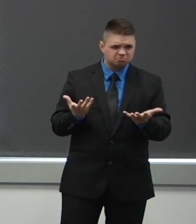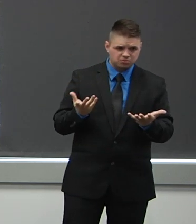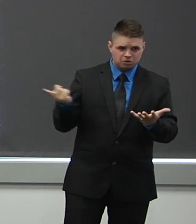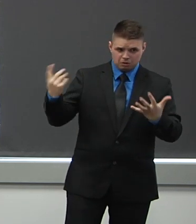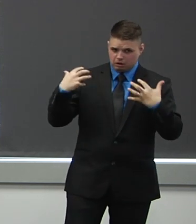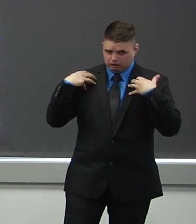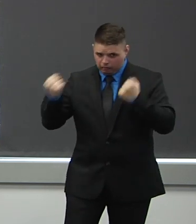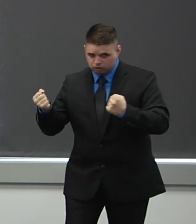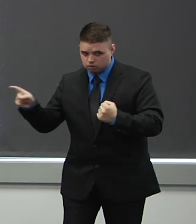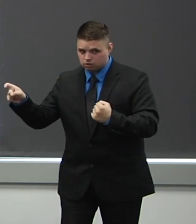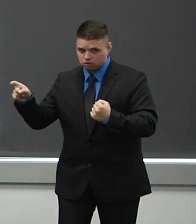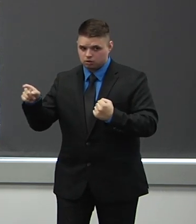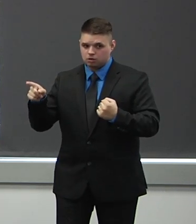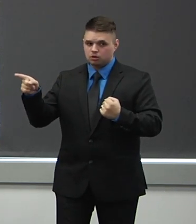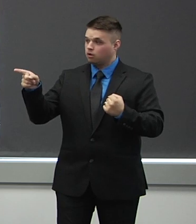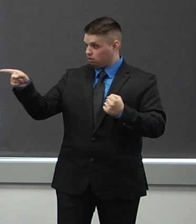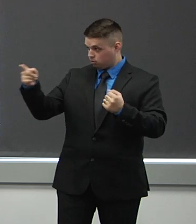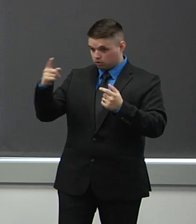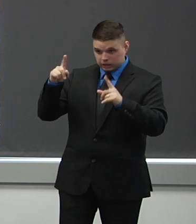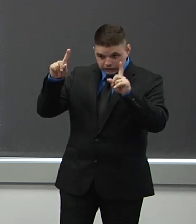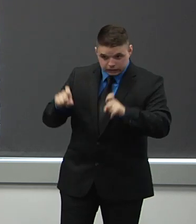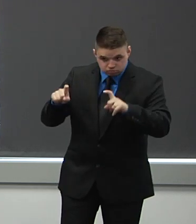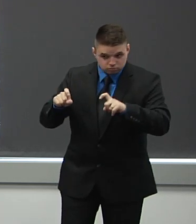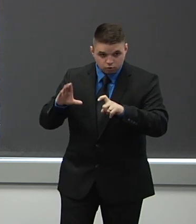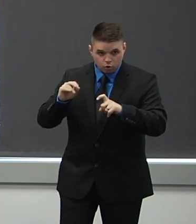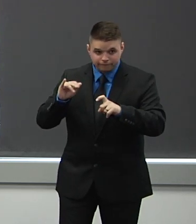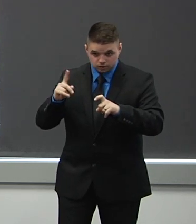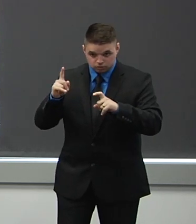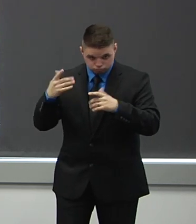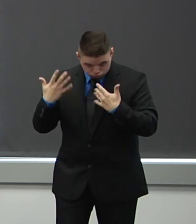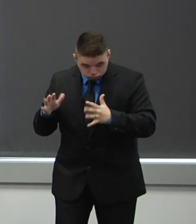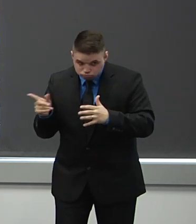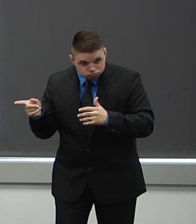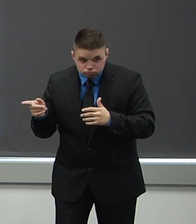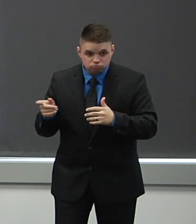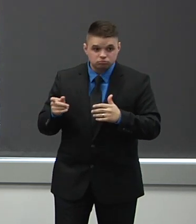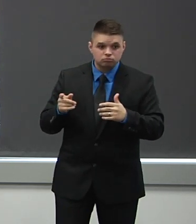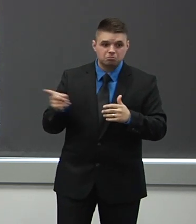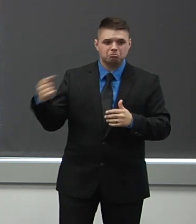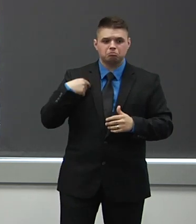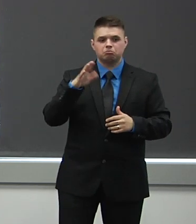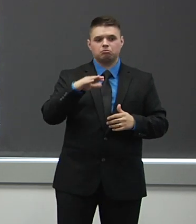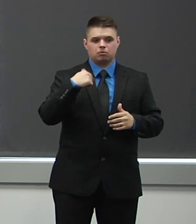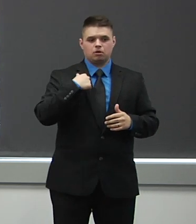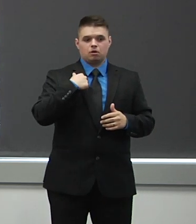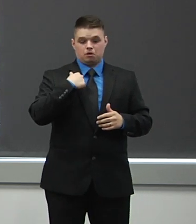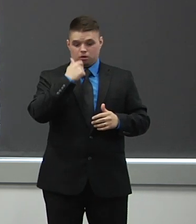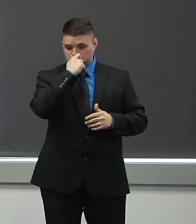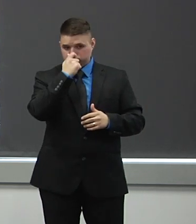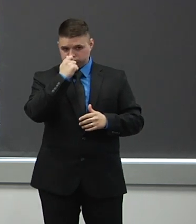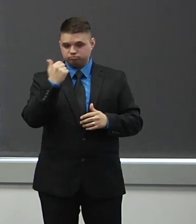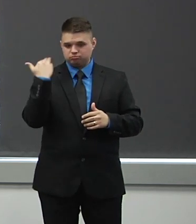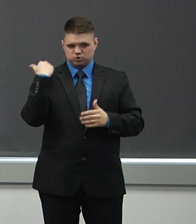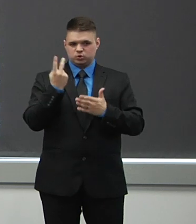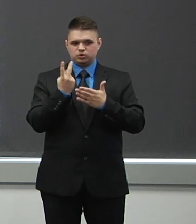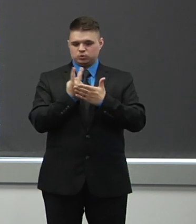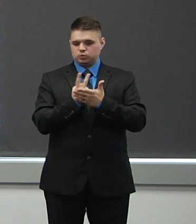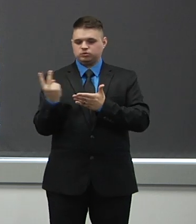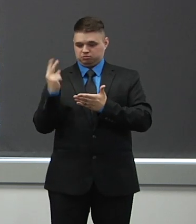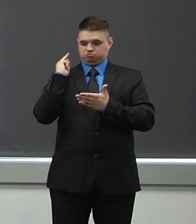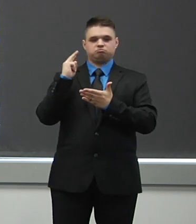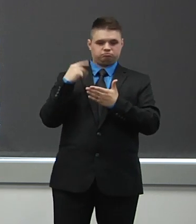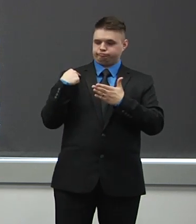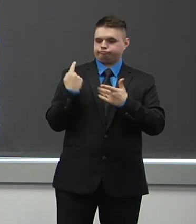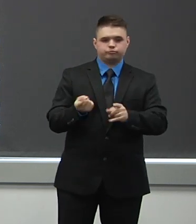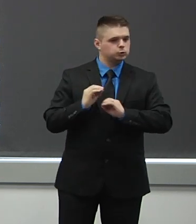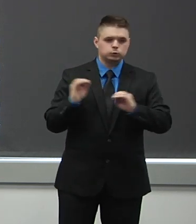been retested? I've had a cold. That's why you haven't seen me for a couple of weeks. Some of the folks here